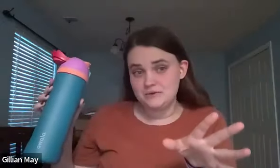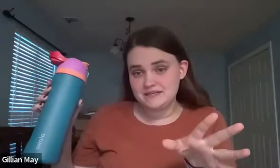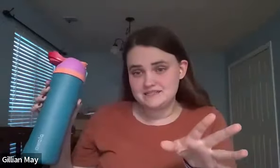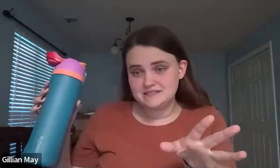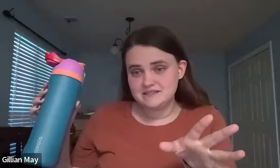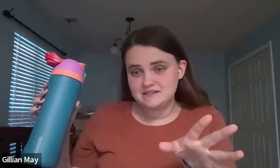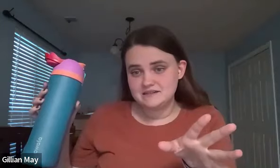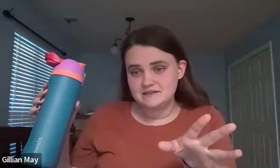it,